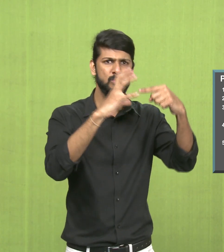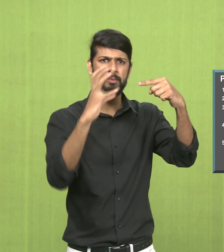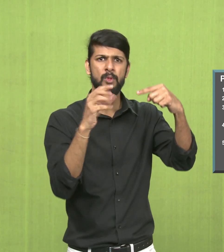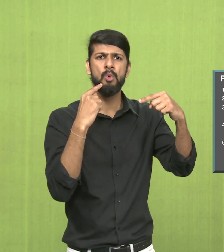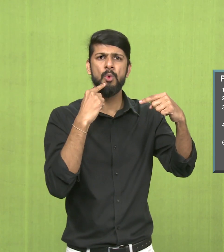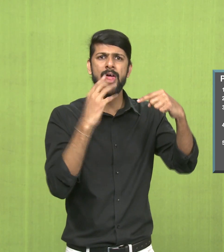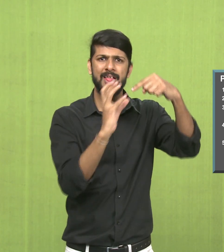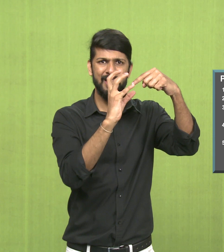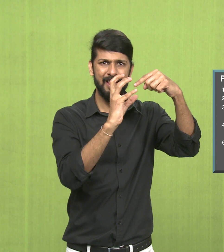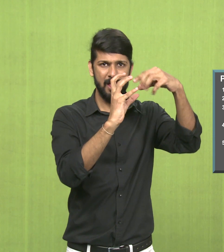insides look like a flower.